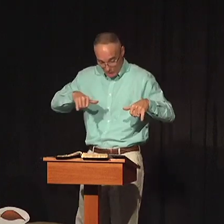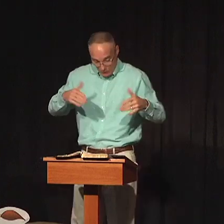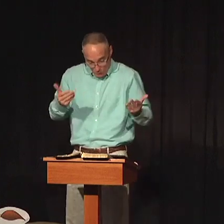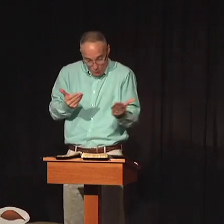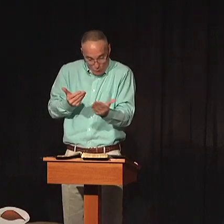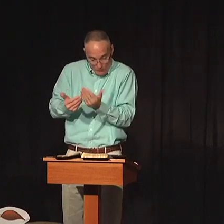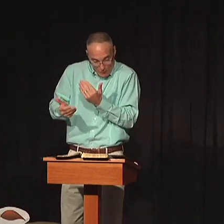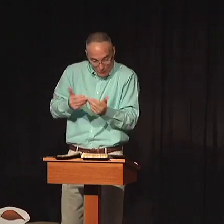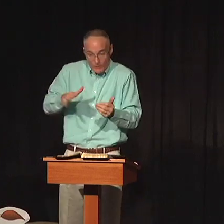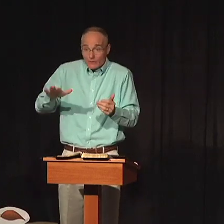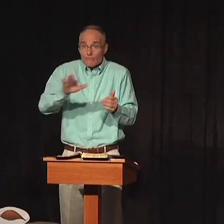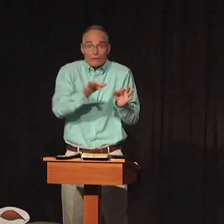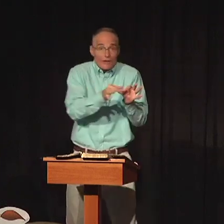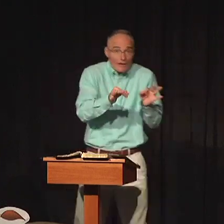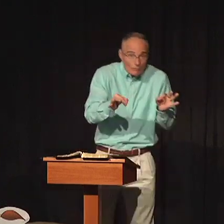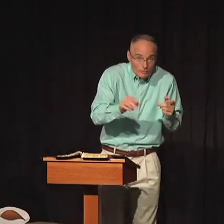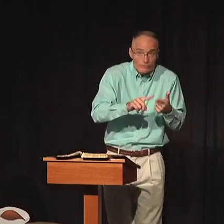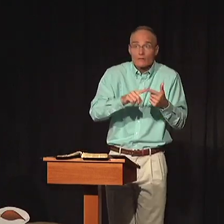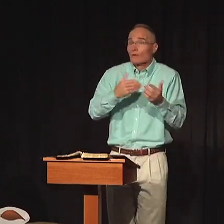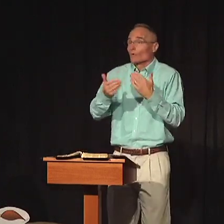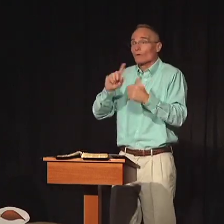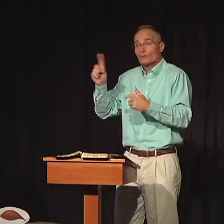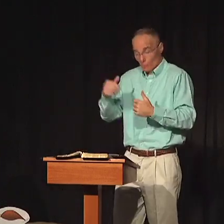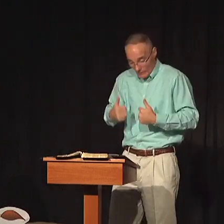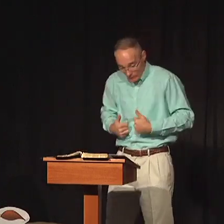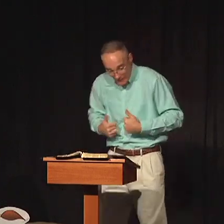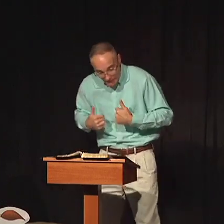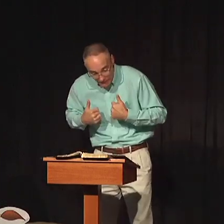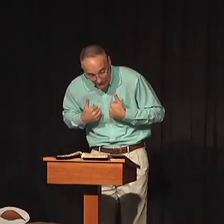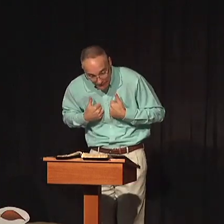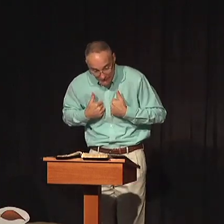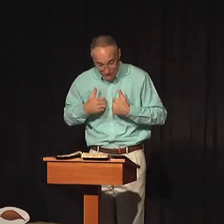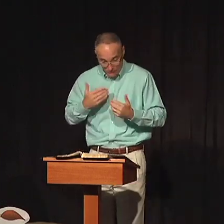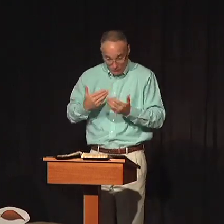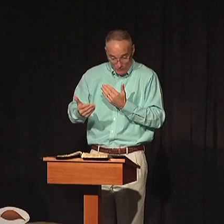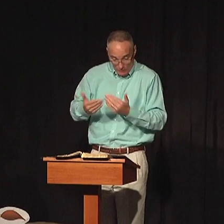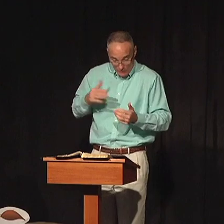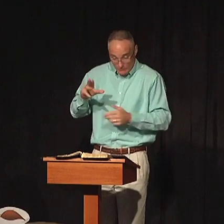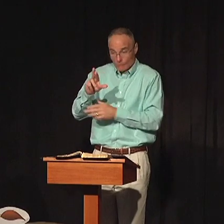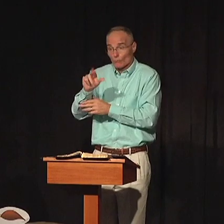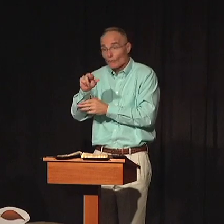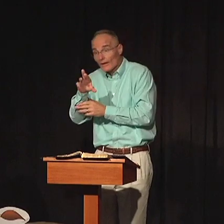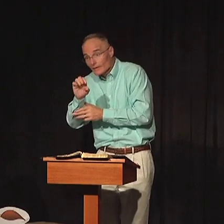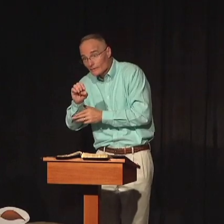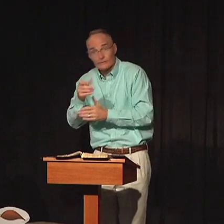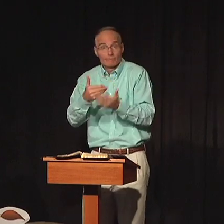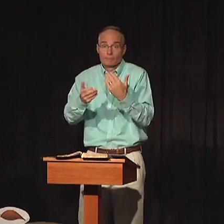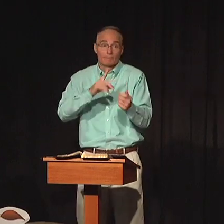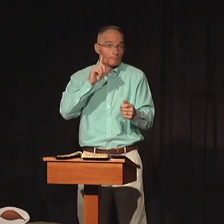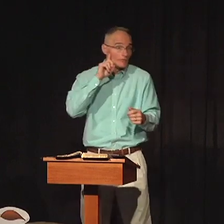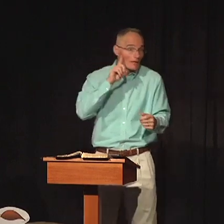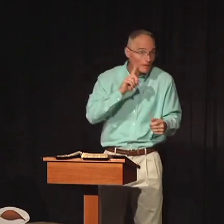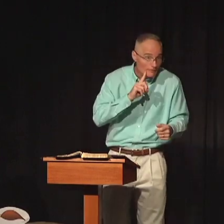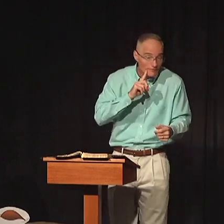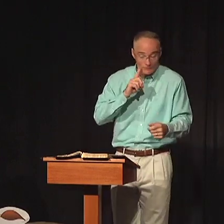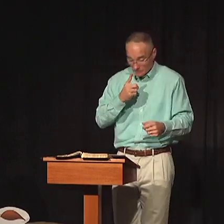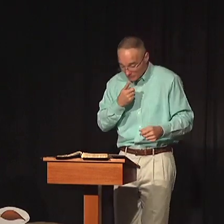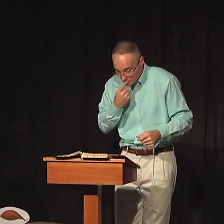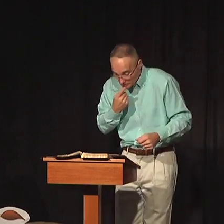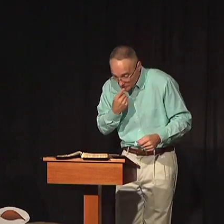Meaning all of us are the same, regardless of your language, regardless of where you live, regardless of your race, if you're deaf, if